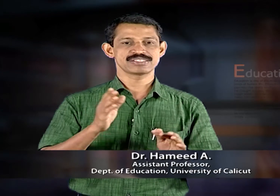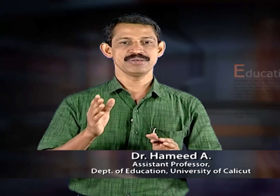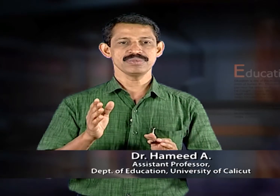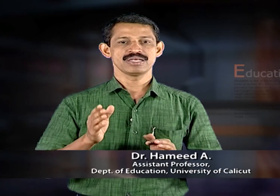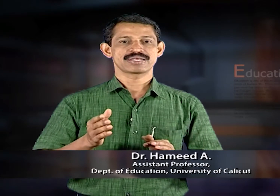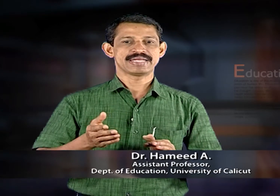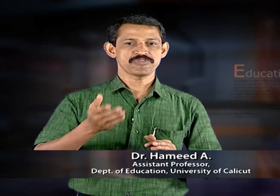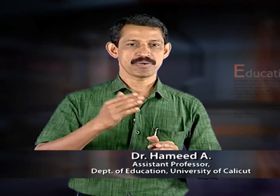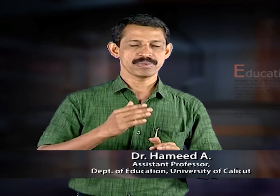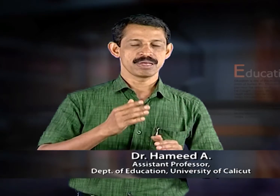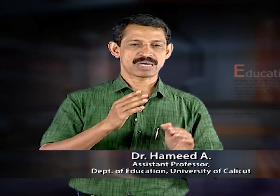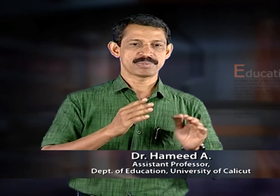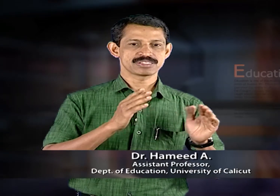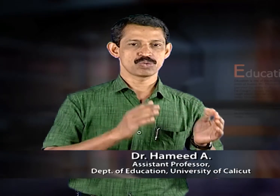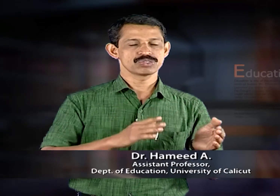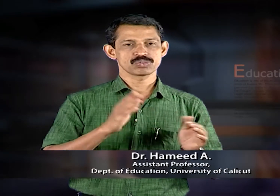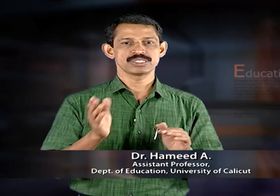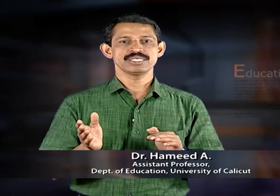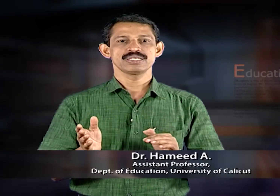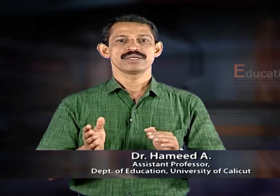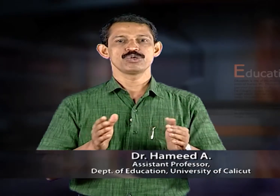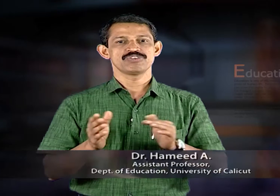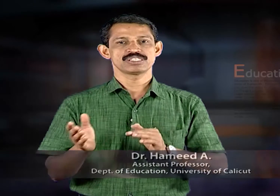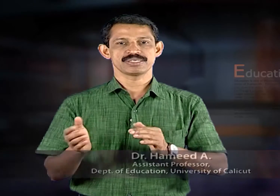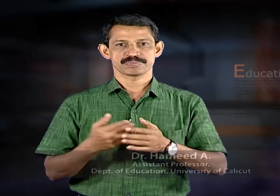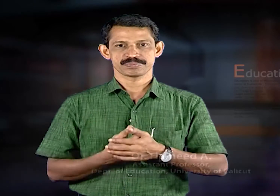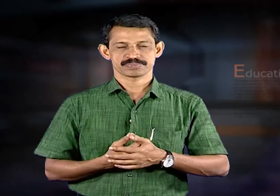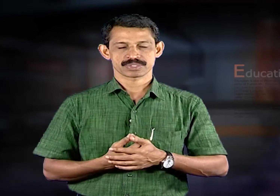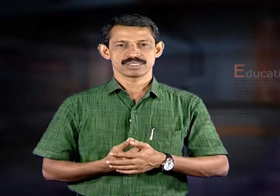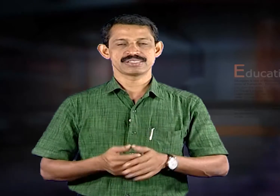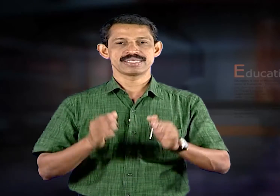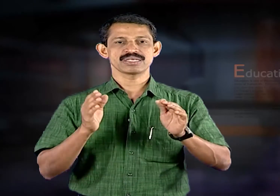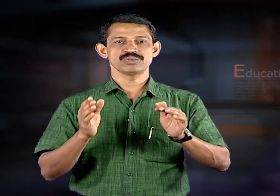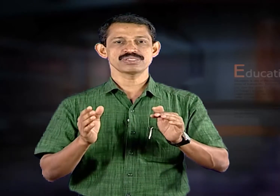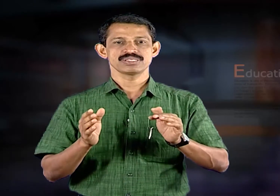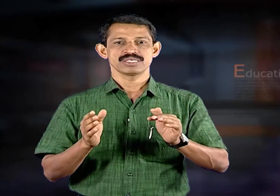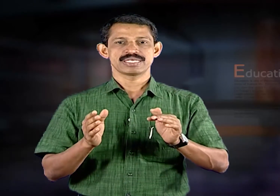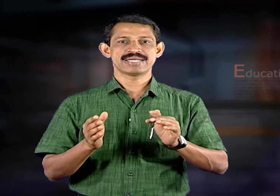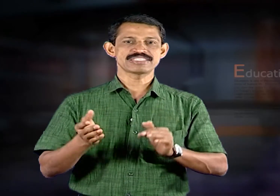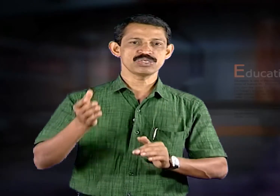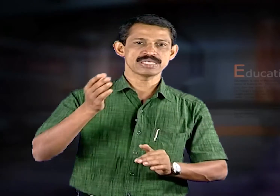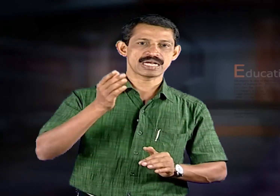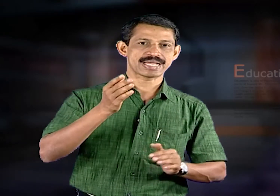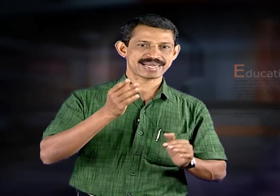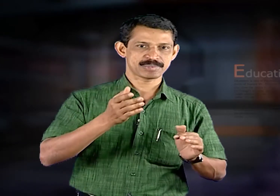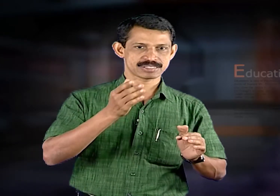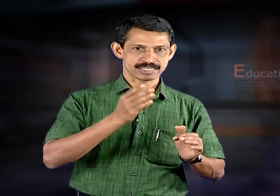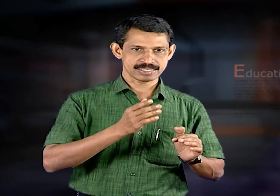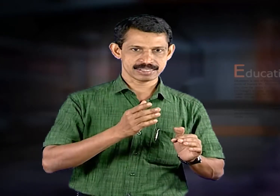system running from primary school through the university. This includes, in addition to general academic studies,